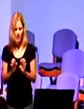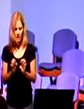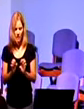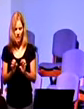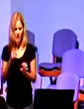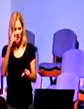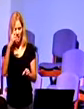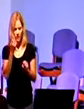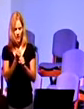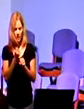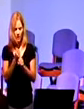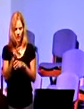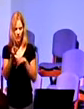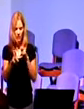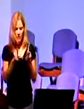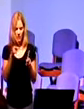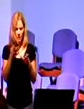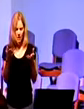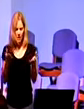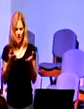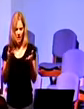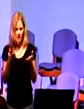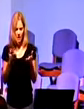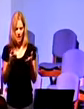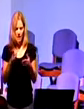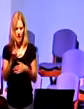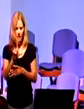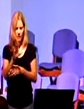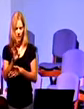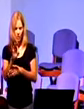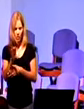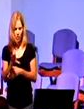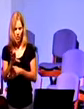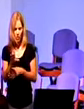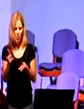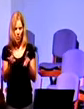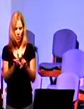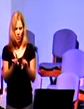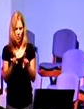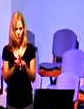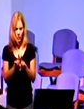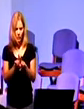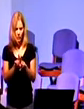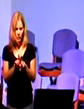the faithfulness of people here at Lafayette Federated Church also